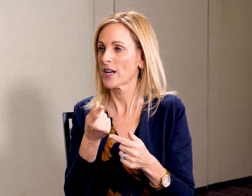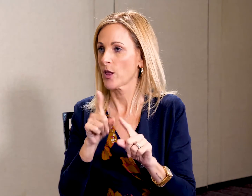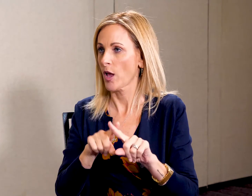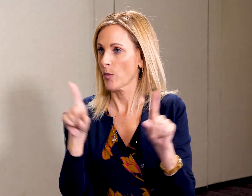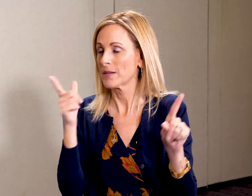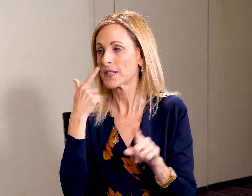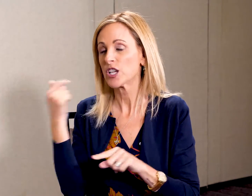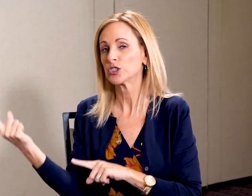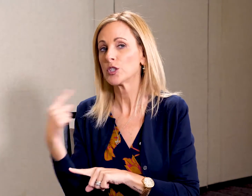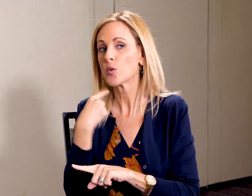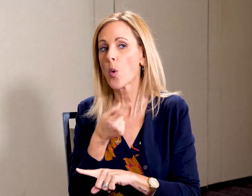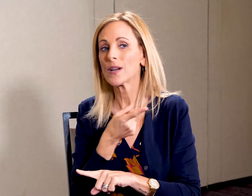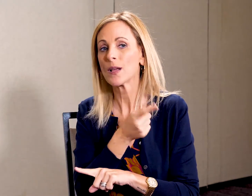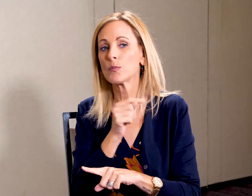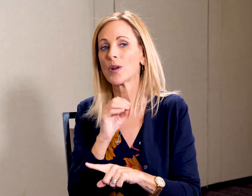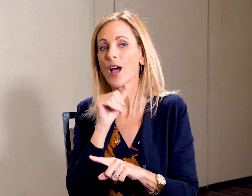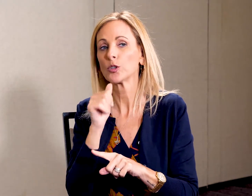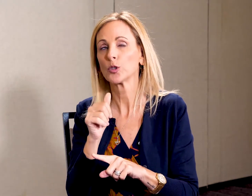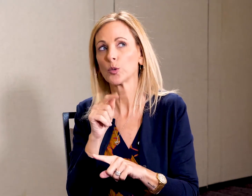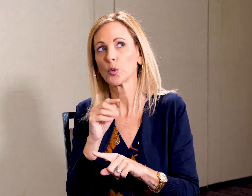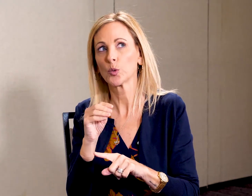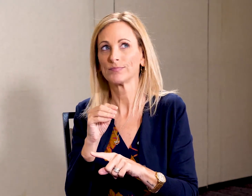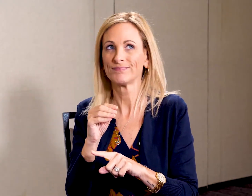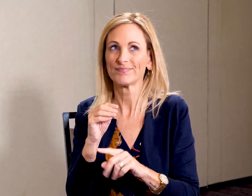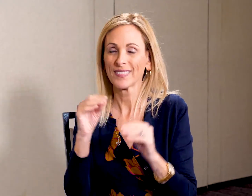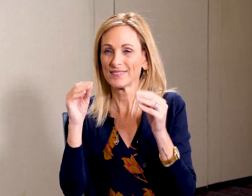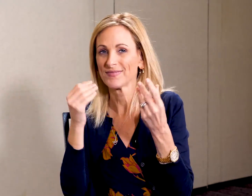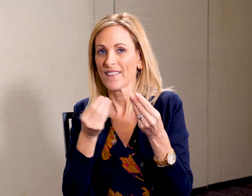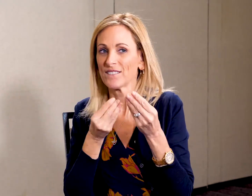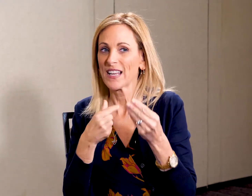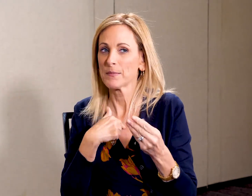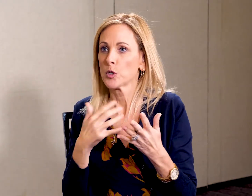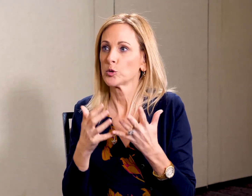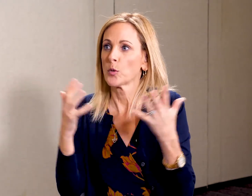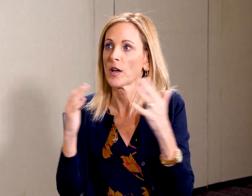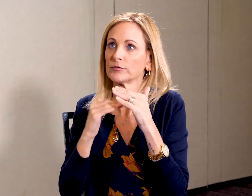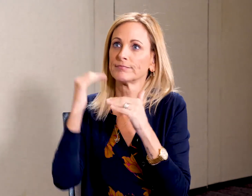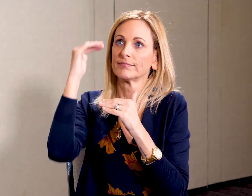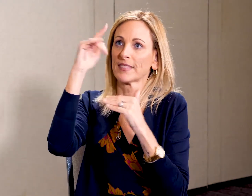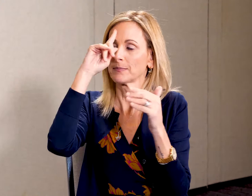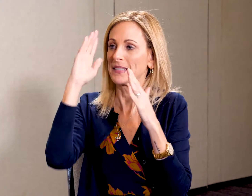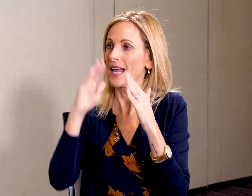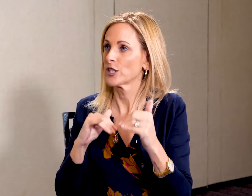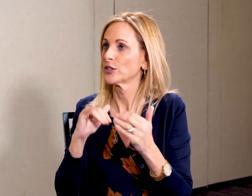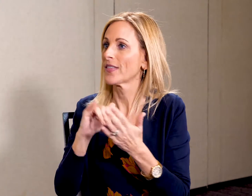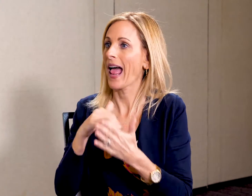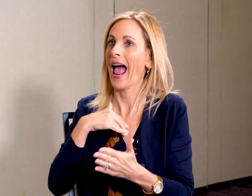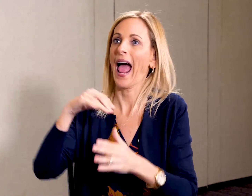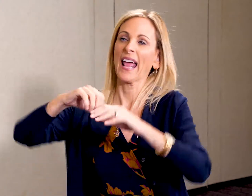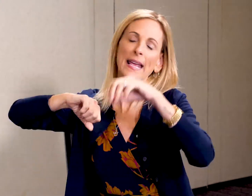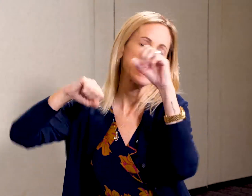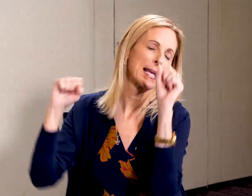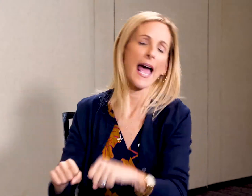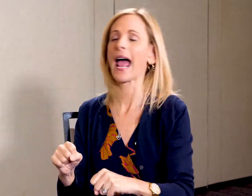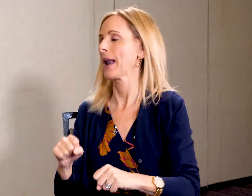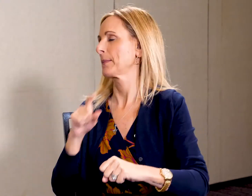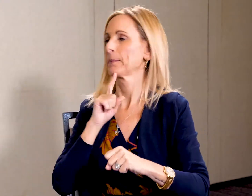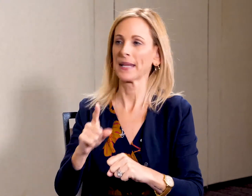anyone tell you otherwise." Because what she was telling Henry was to not give me too much encouragement, not to raise my expectations